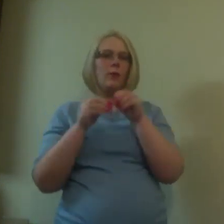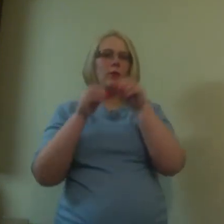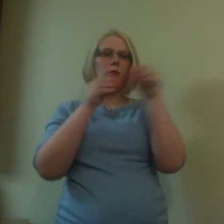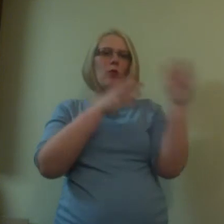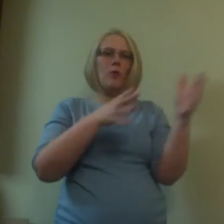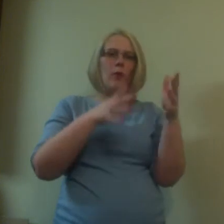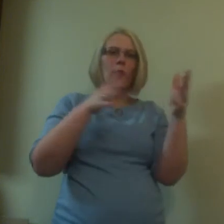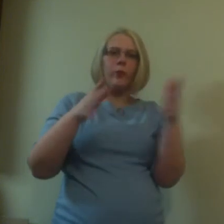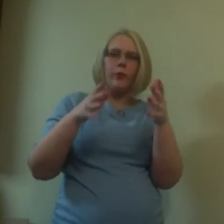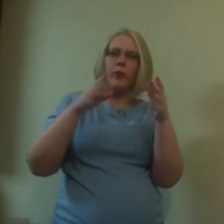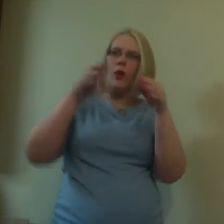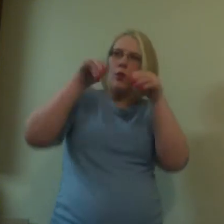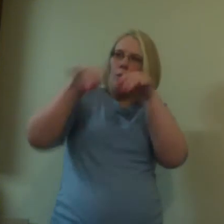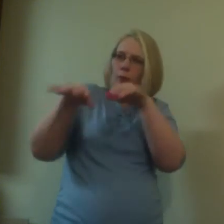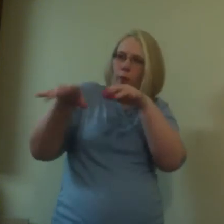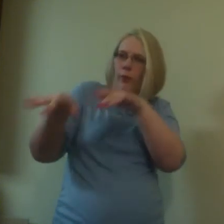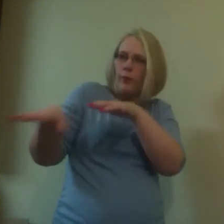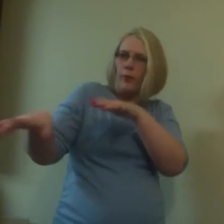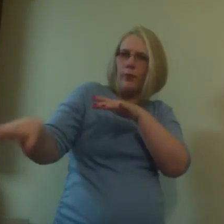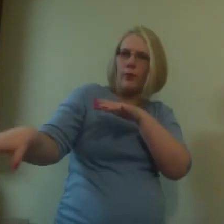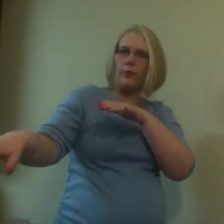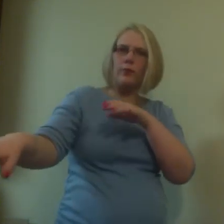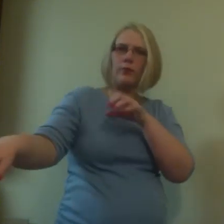that. What, did you even say something?